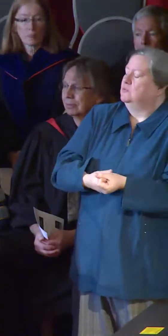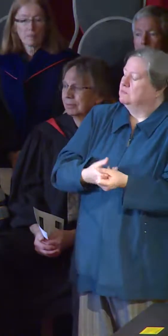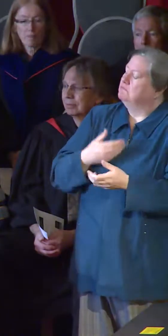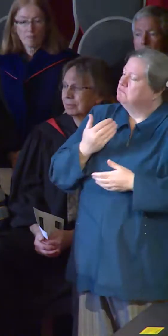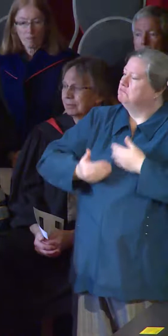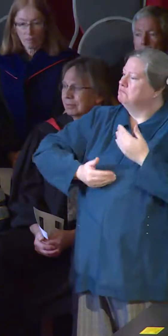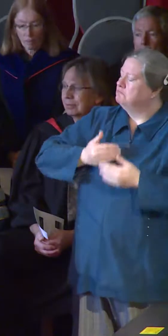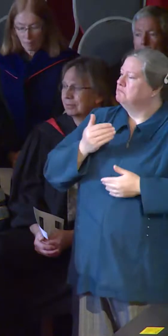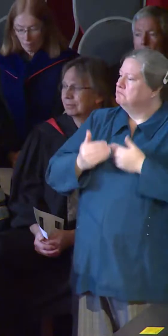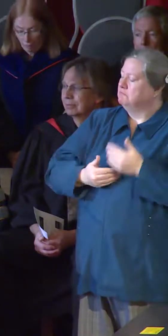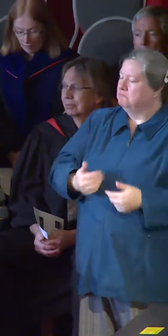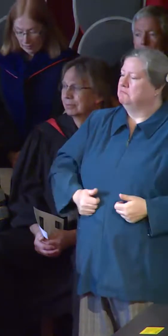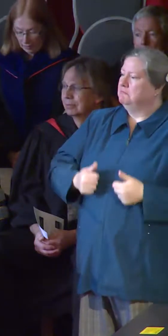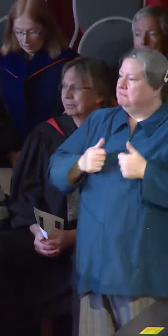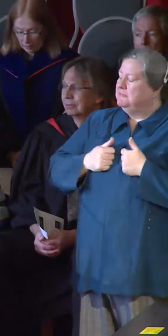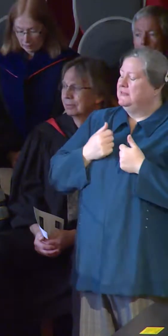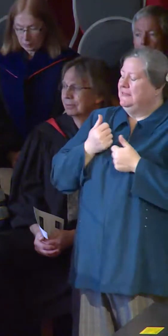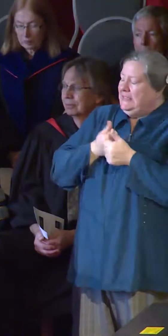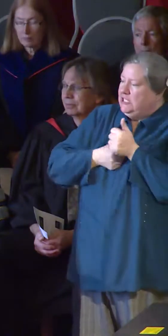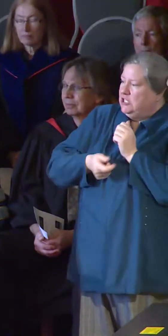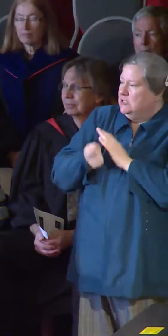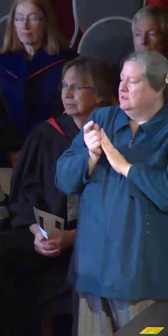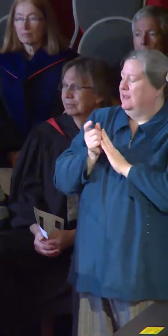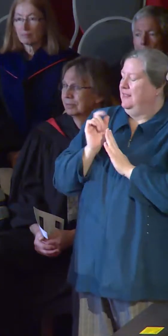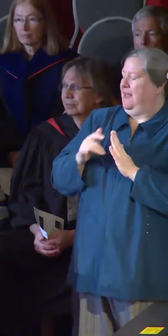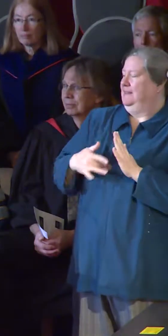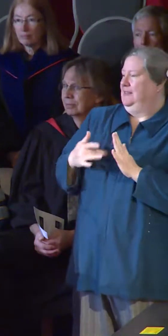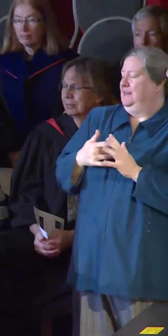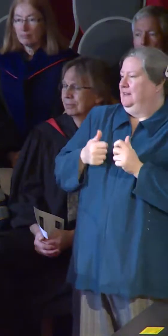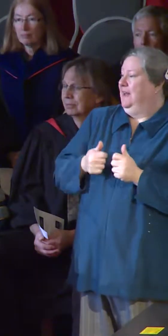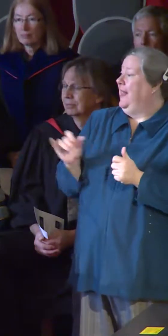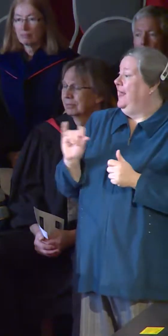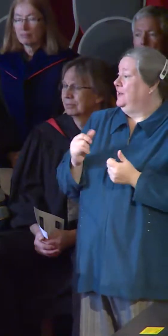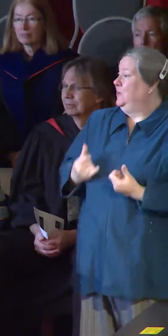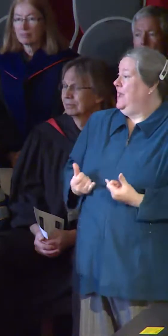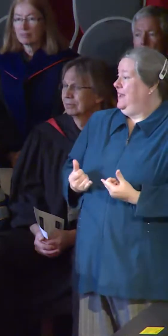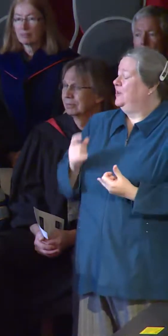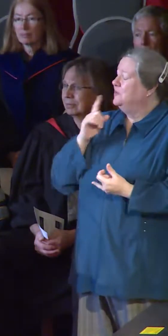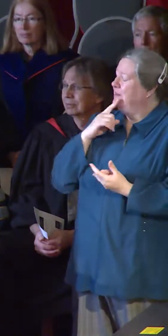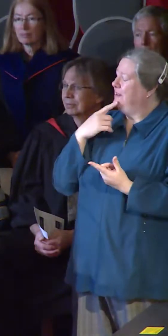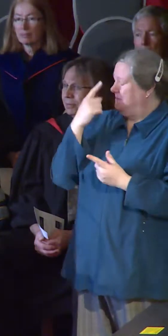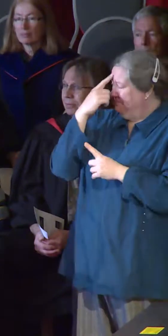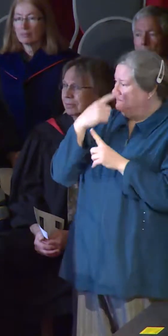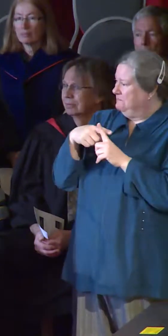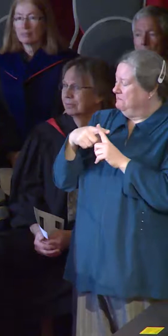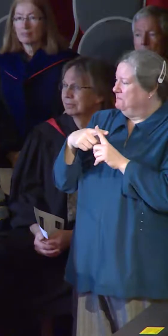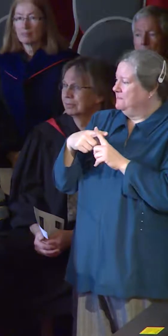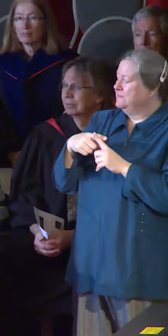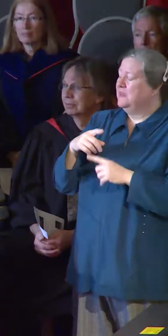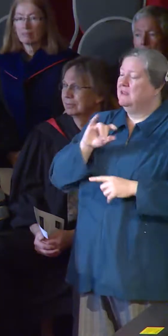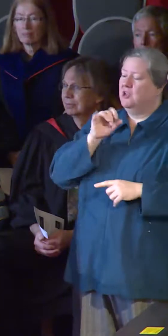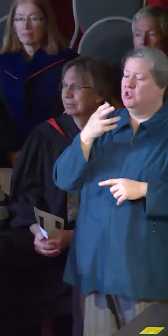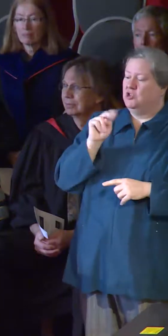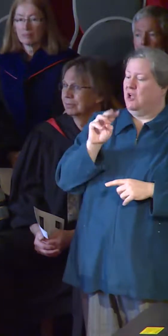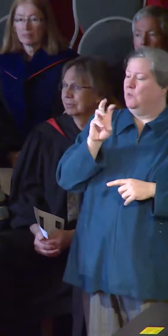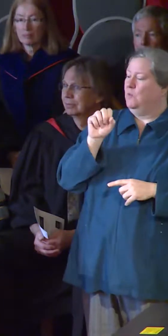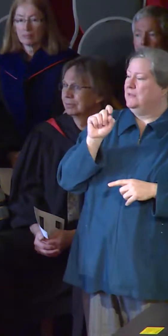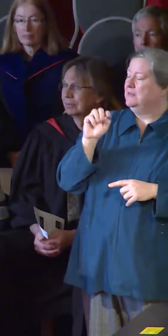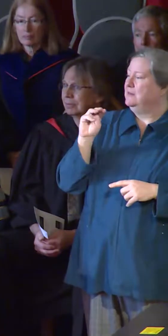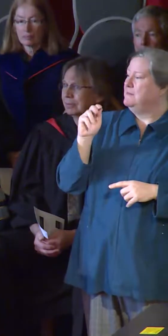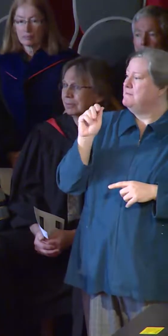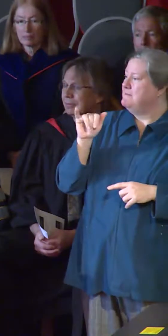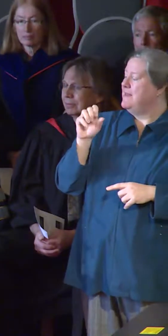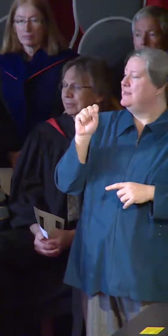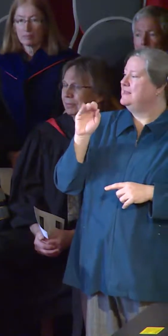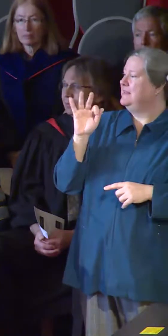those moments, moments such as this today. As John Masefield wrote, best trust the happy